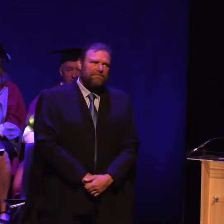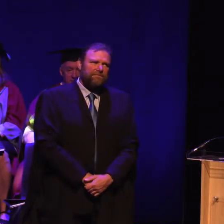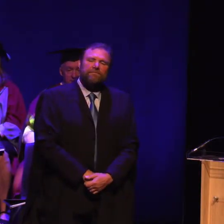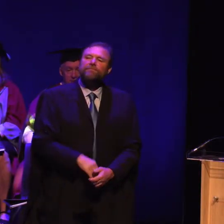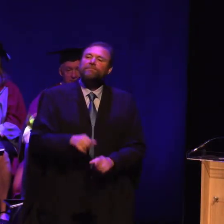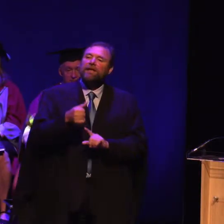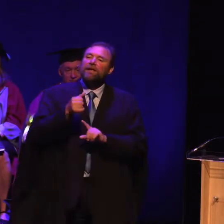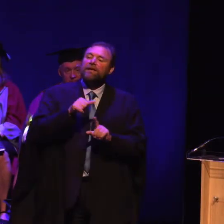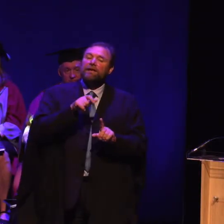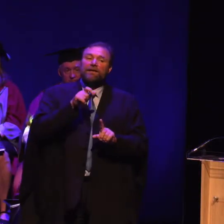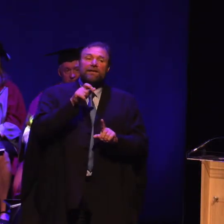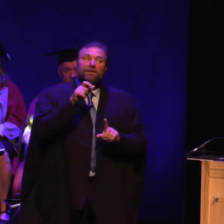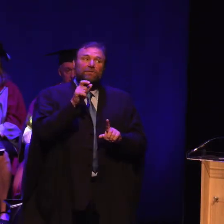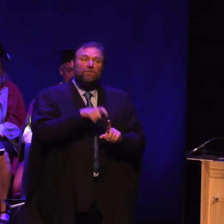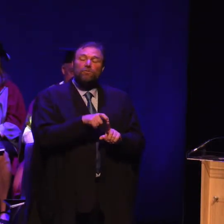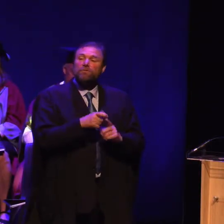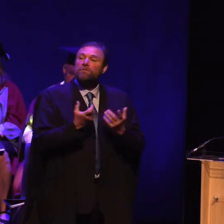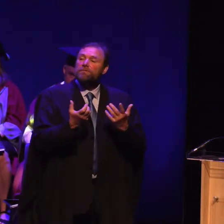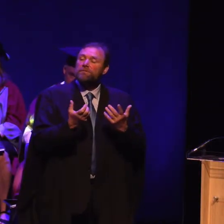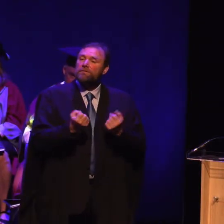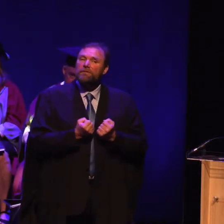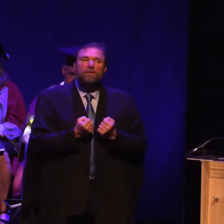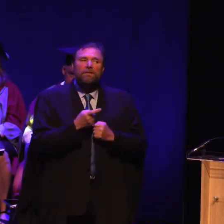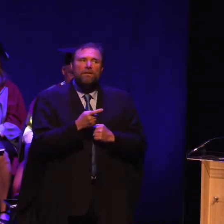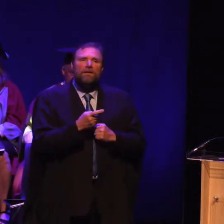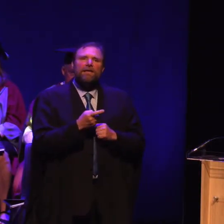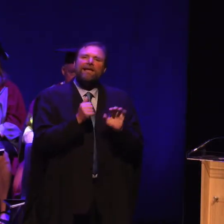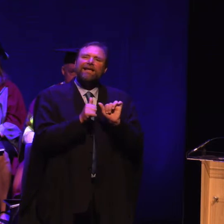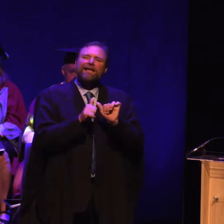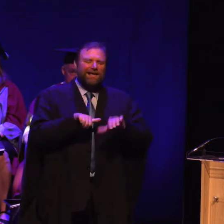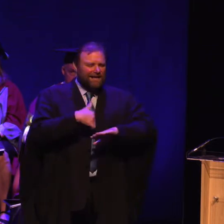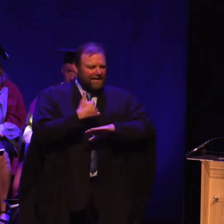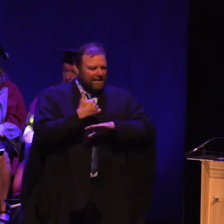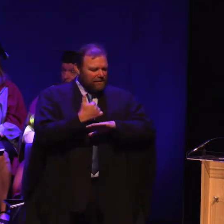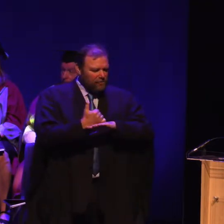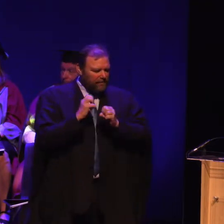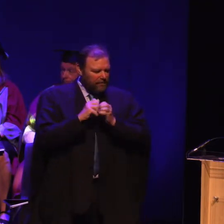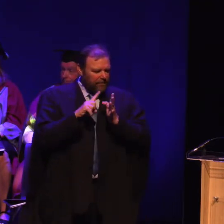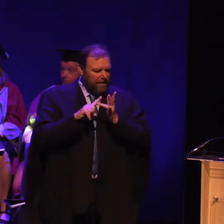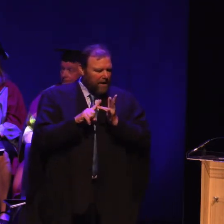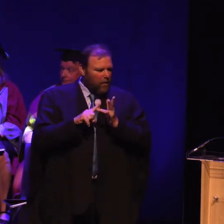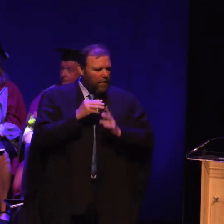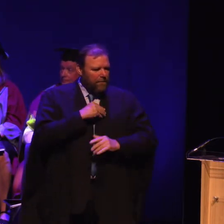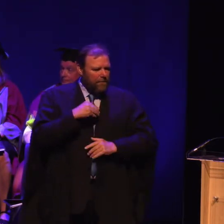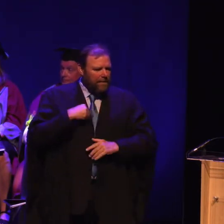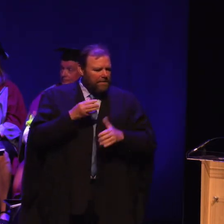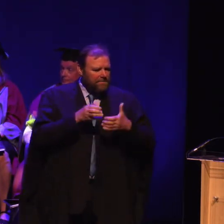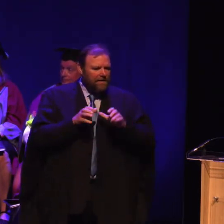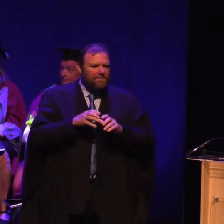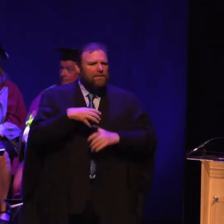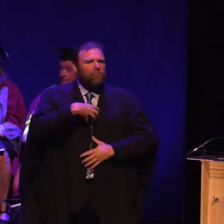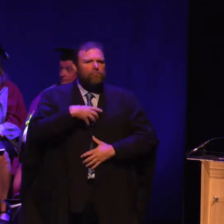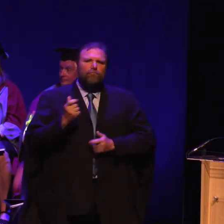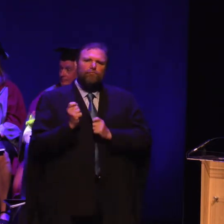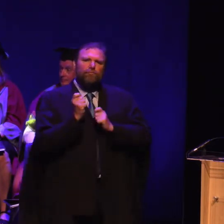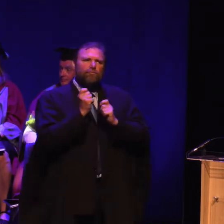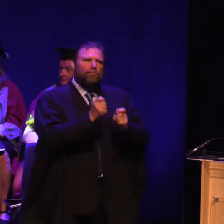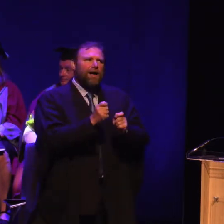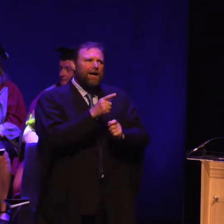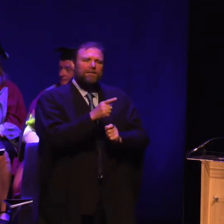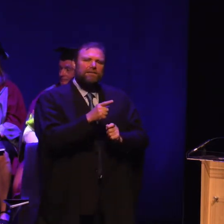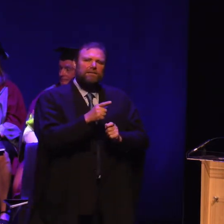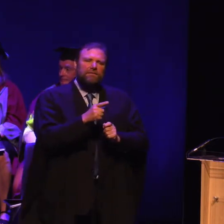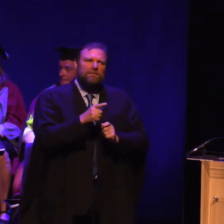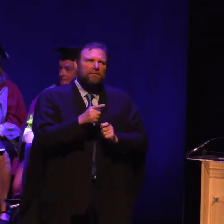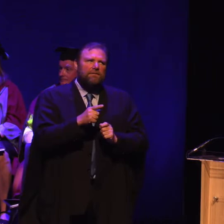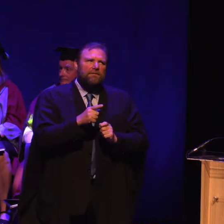The next student is the recipient of the Institute of Biomedical Science President's Prize for the Biomedical Science